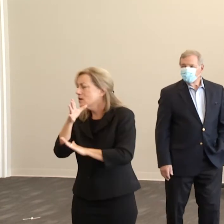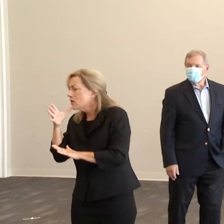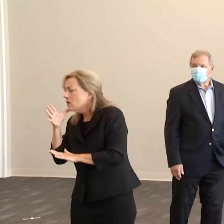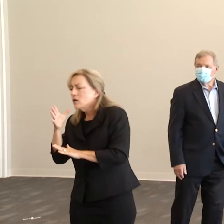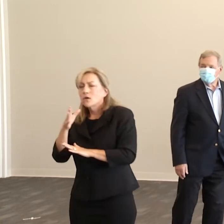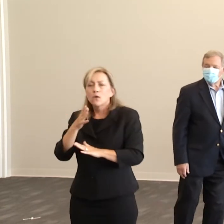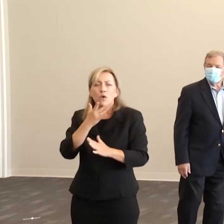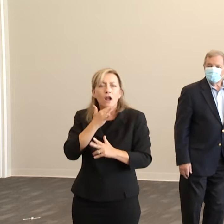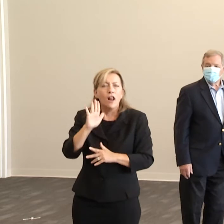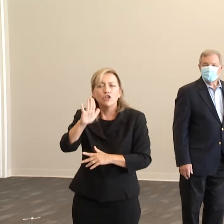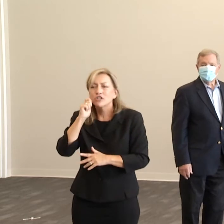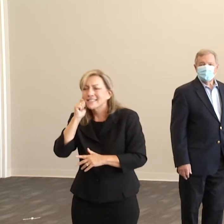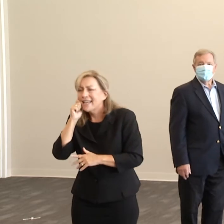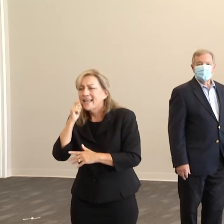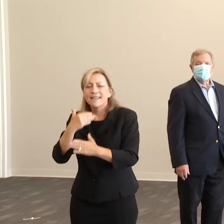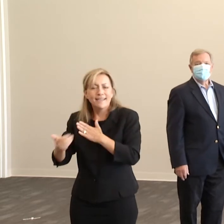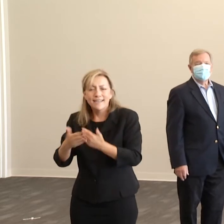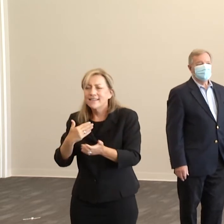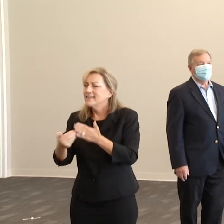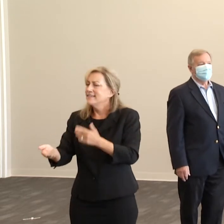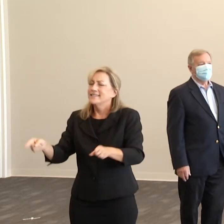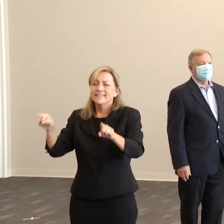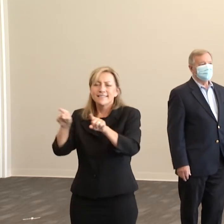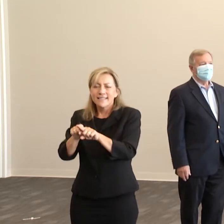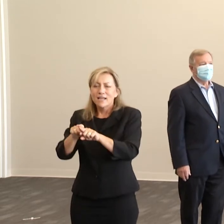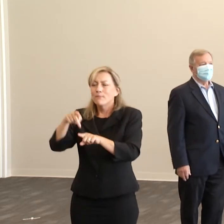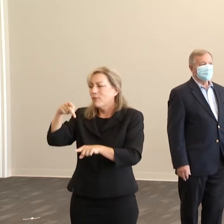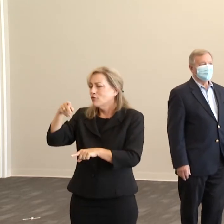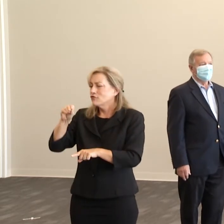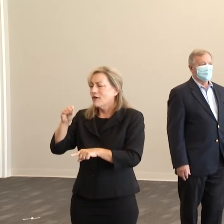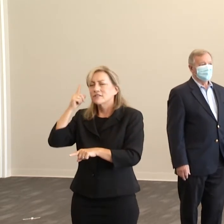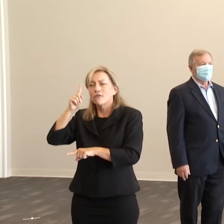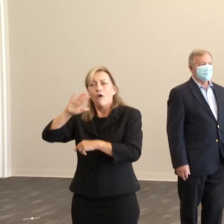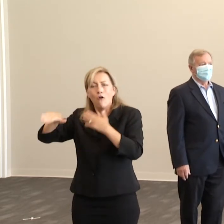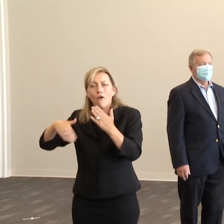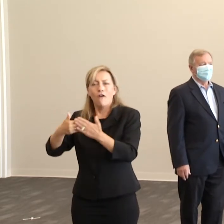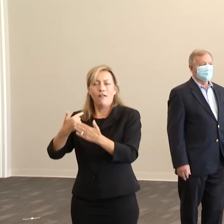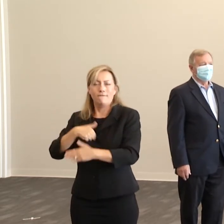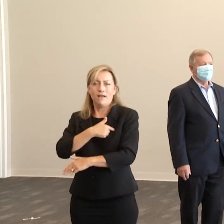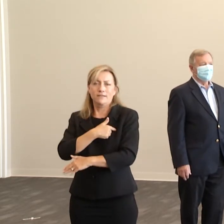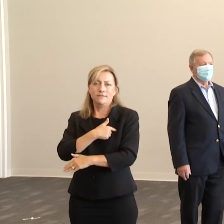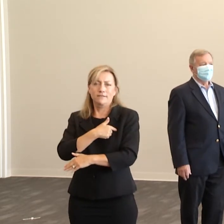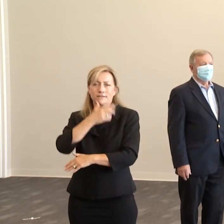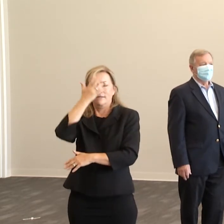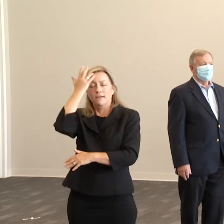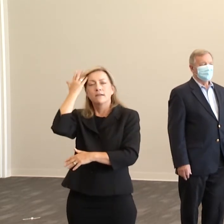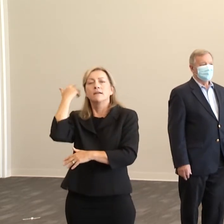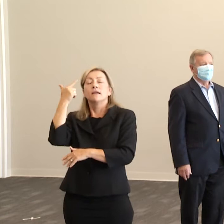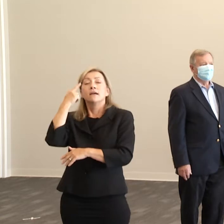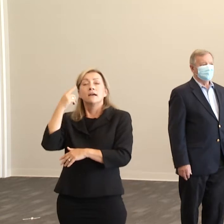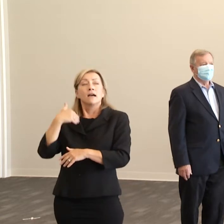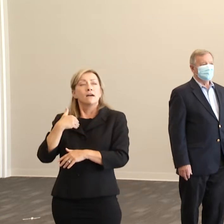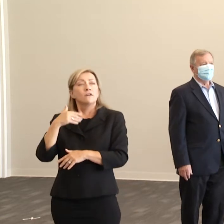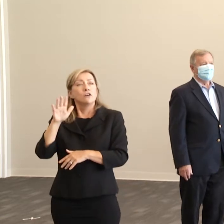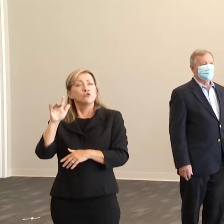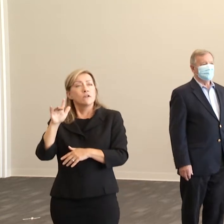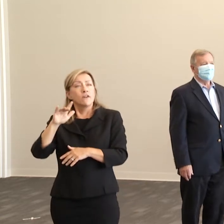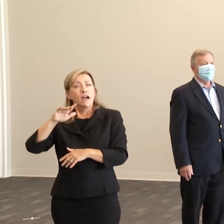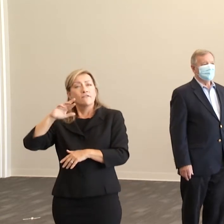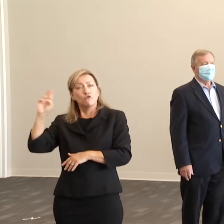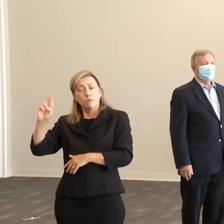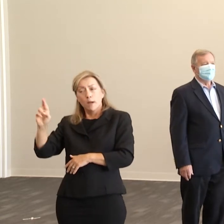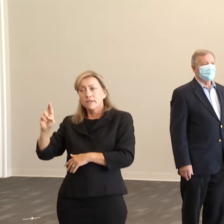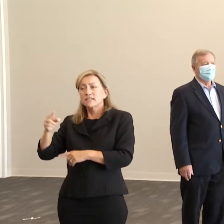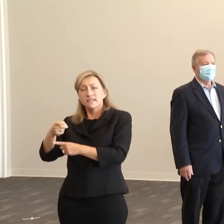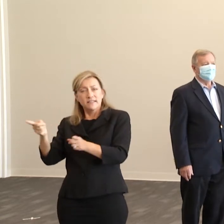mail works for all of us. It's the same postage price for all of us. We got, I think, 25 Republicans that signed on. We have